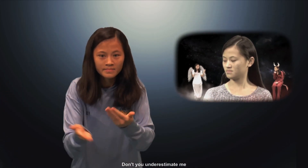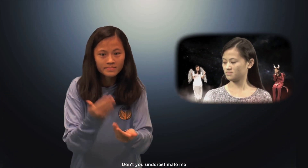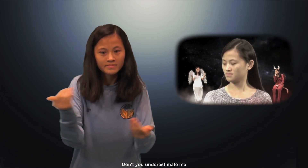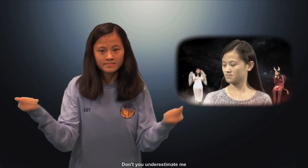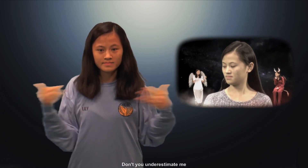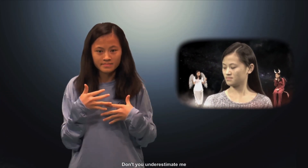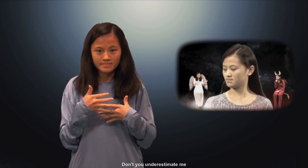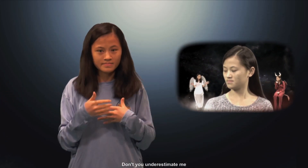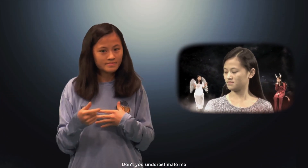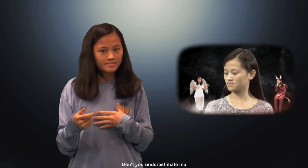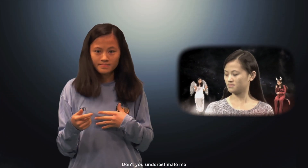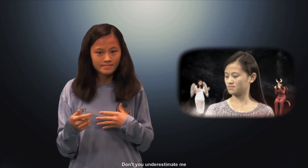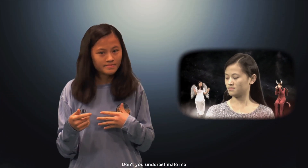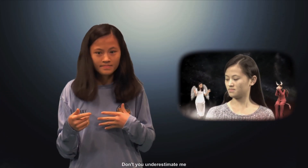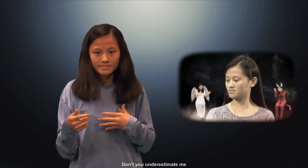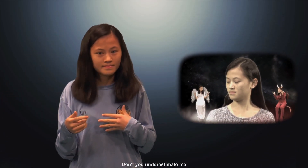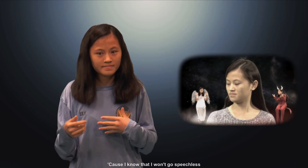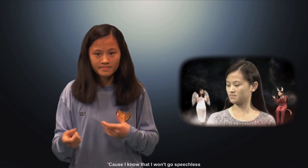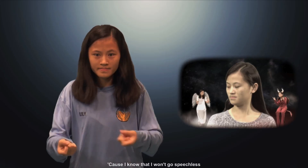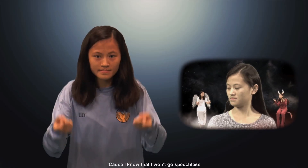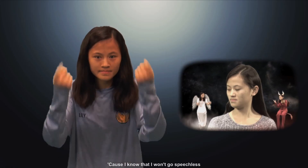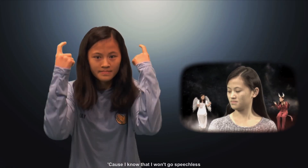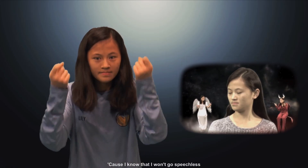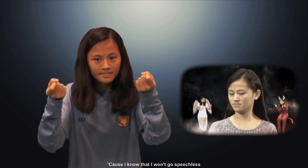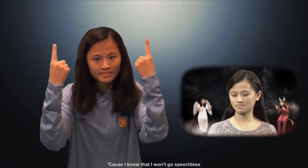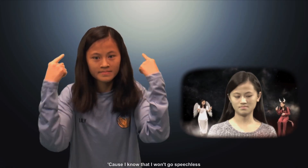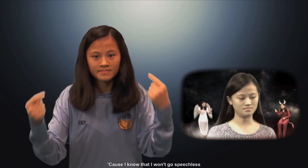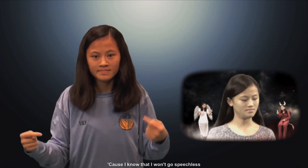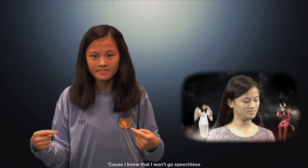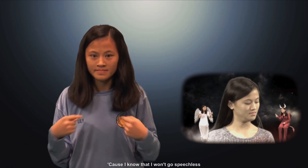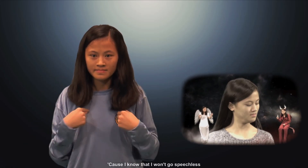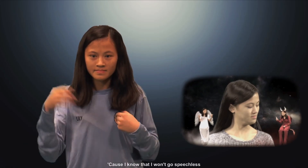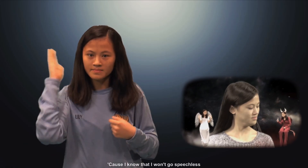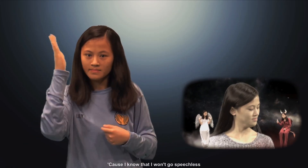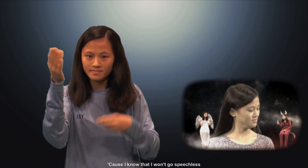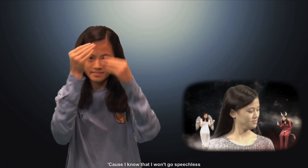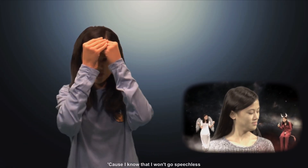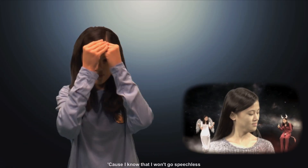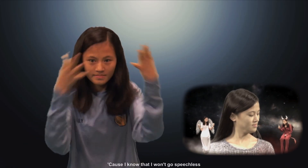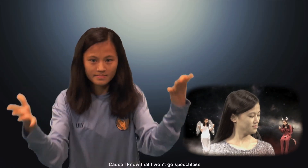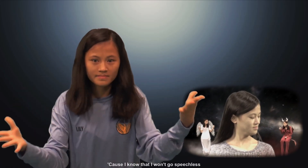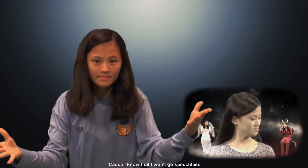me Cause I know that I won't go speechless